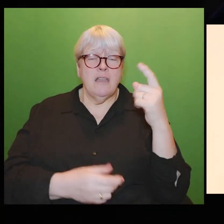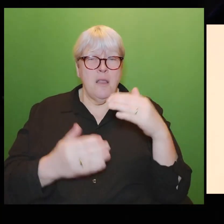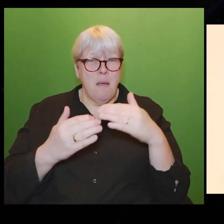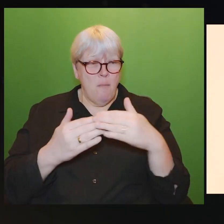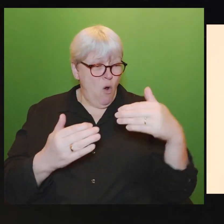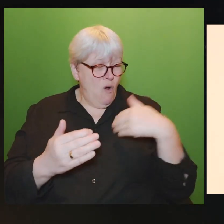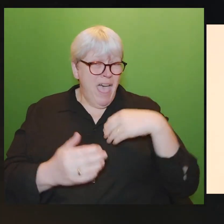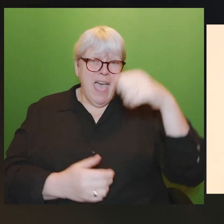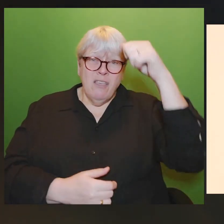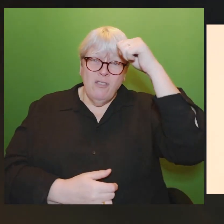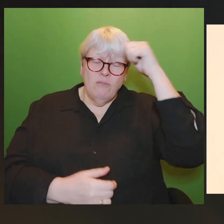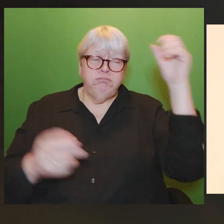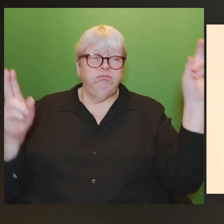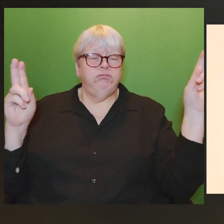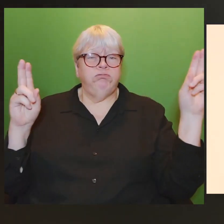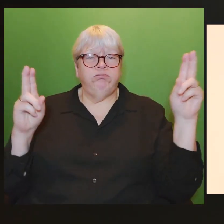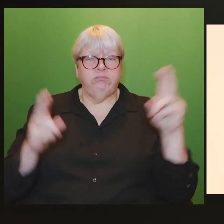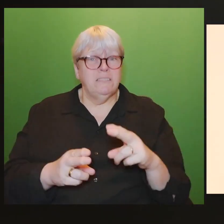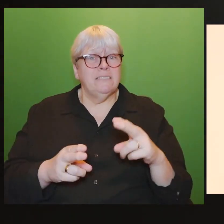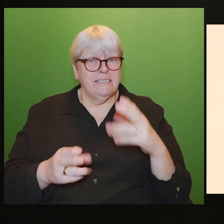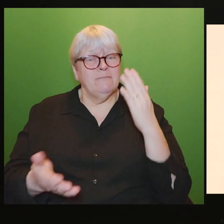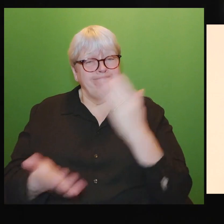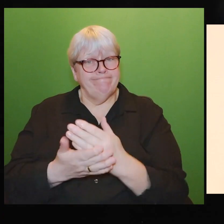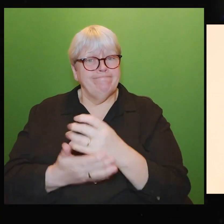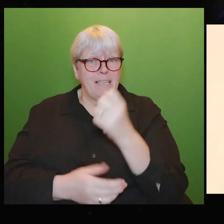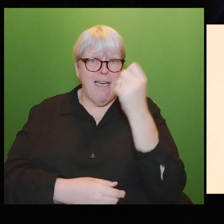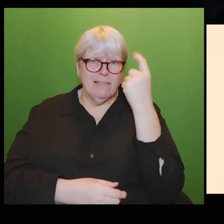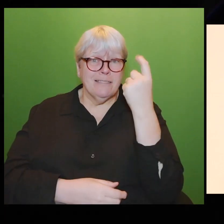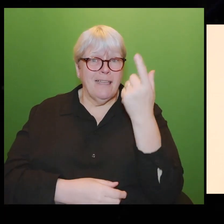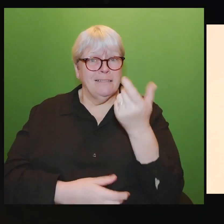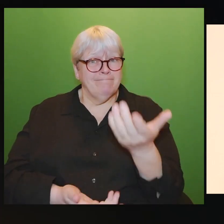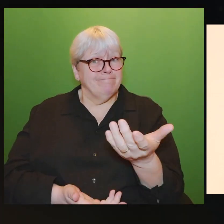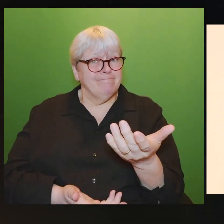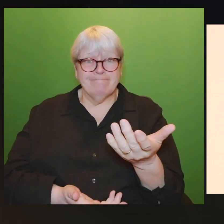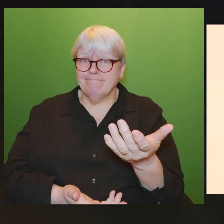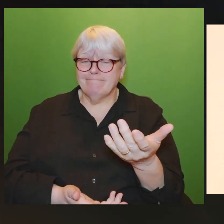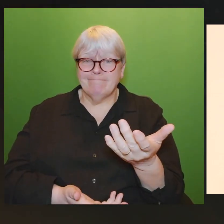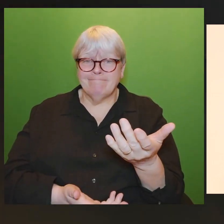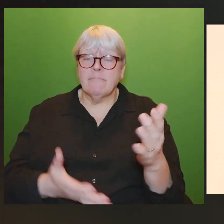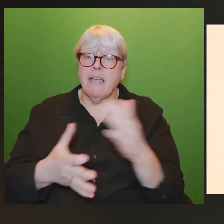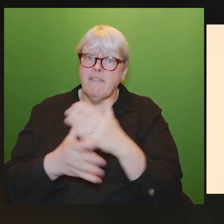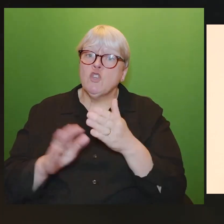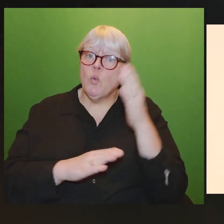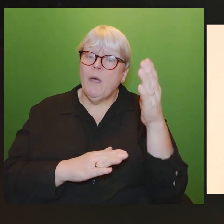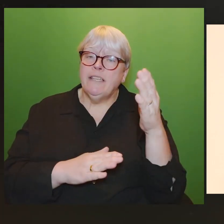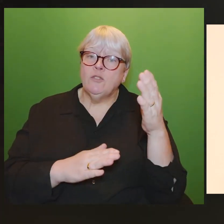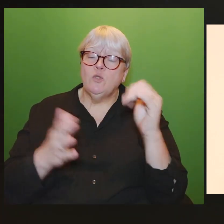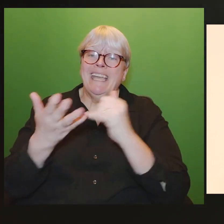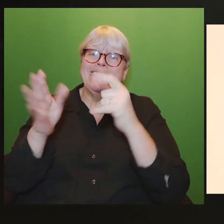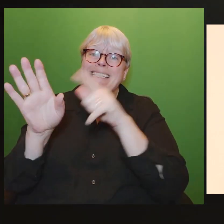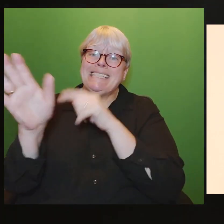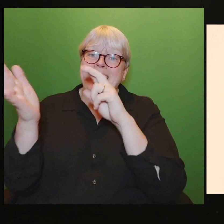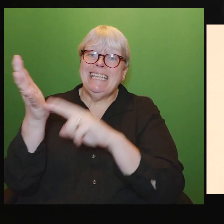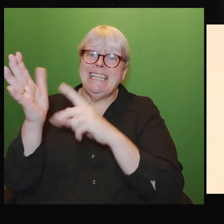had been handed to her by somebody whose mother had assisted Jews in Holland during World War II and